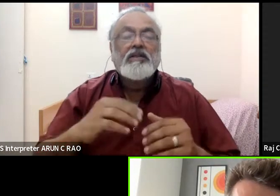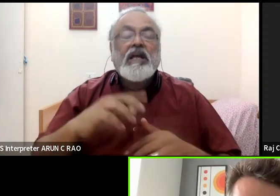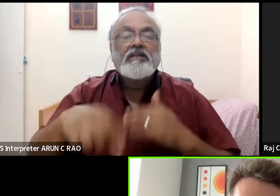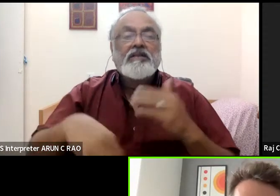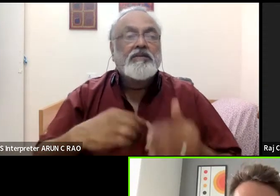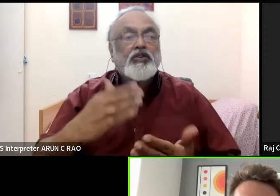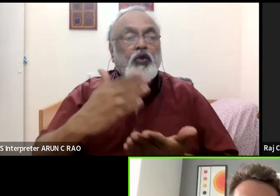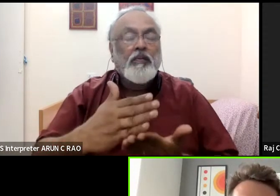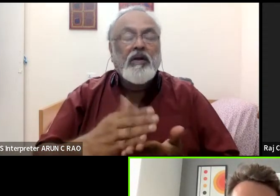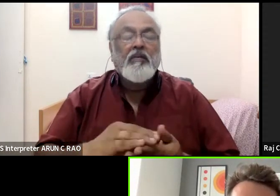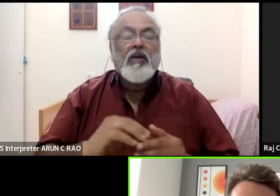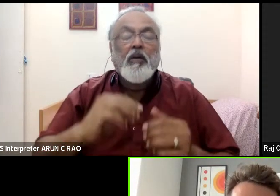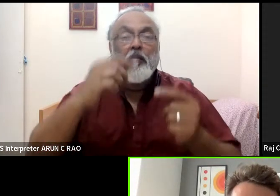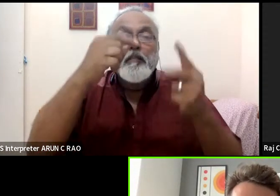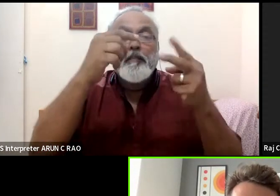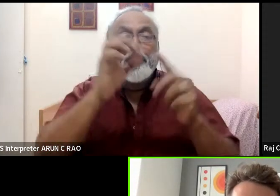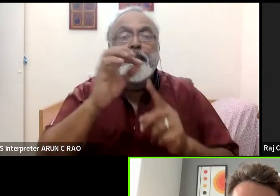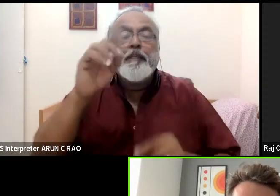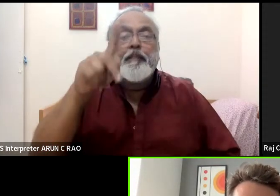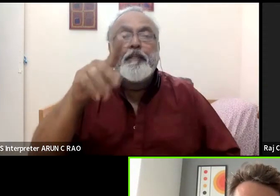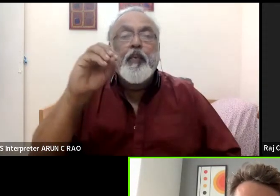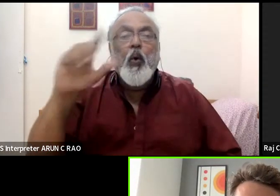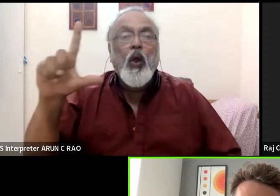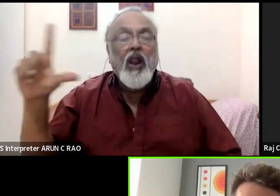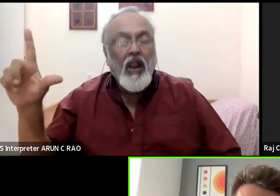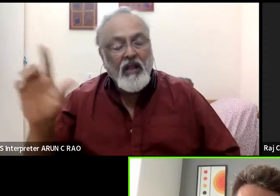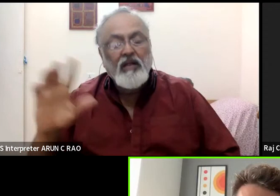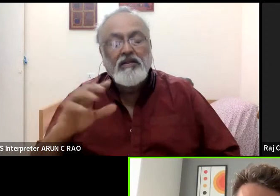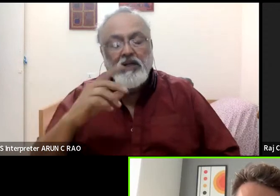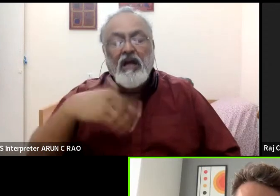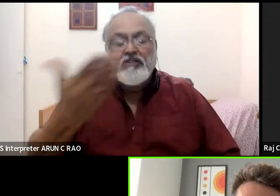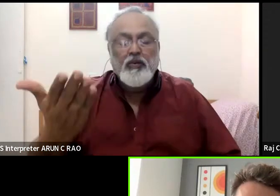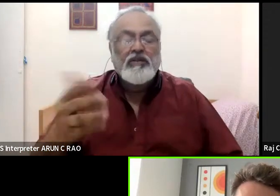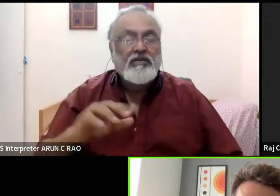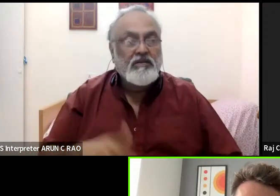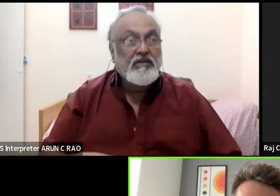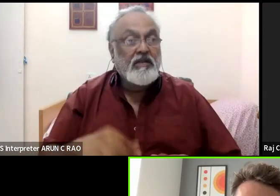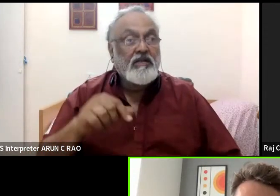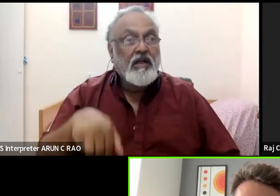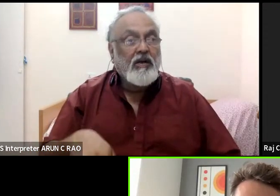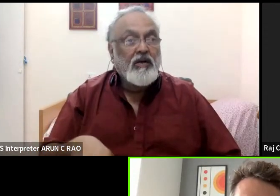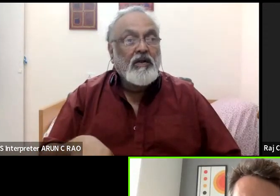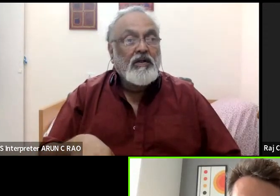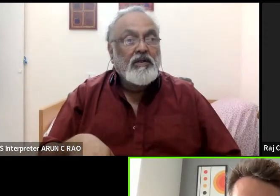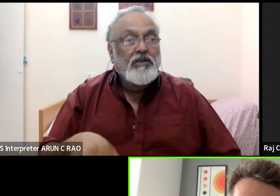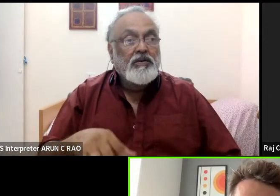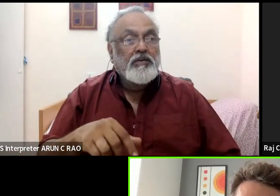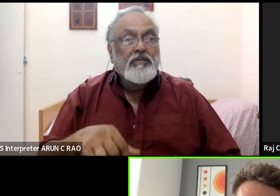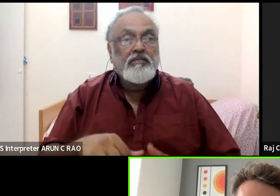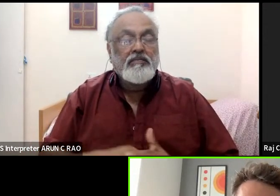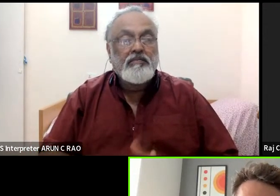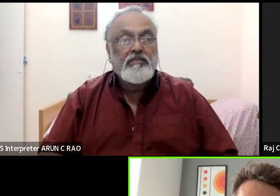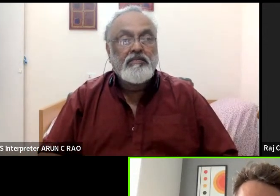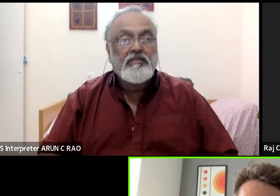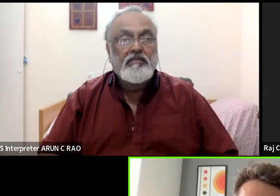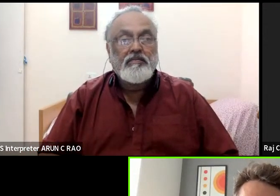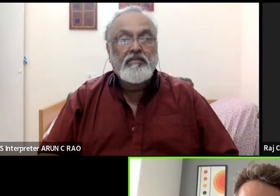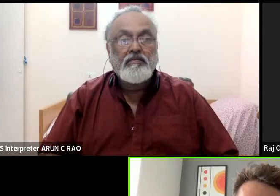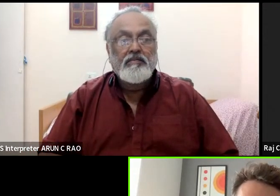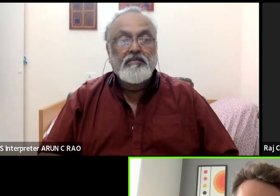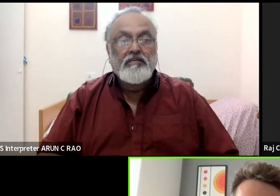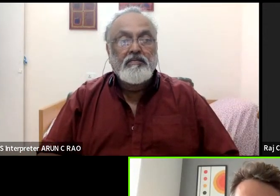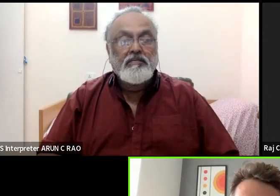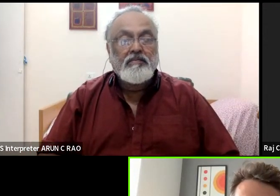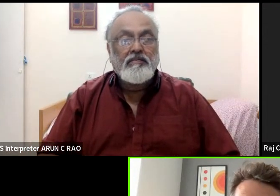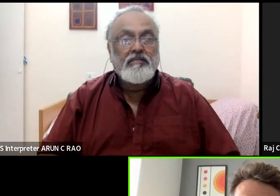Naik Singru, who is a Principal Urban Development Specialist for the Central and West Asia Department at the Asian Development